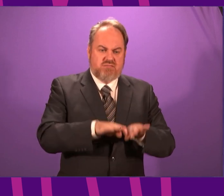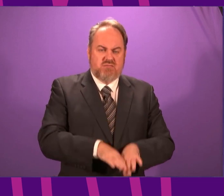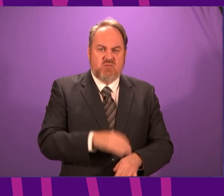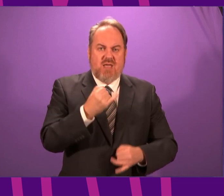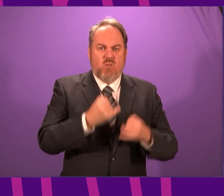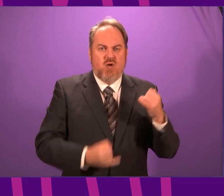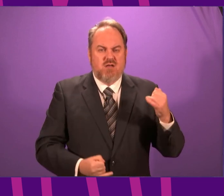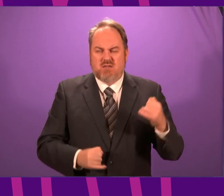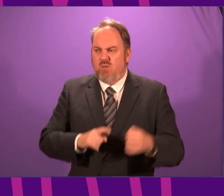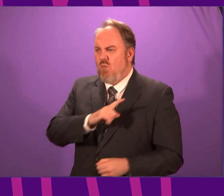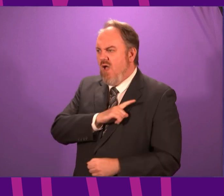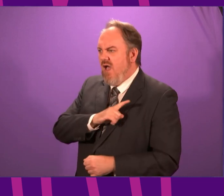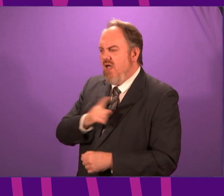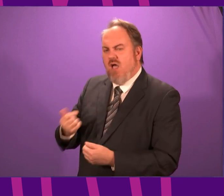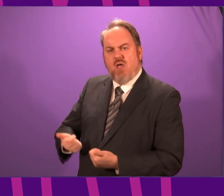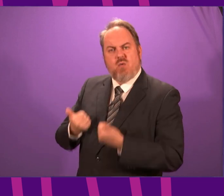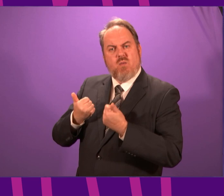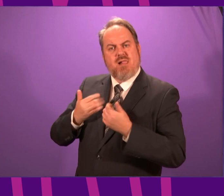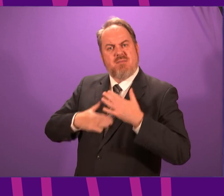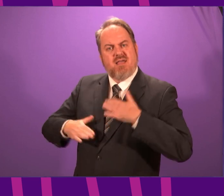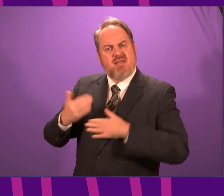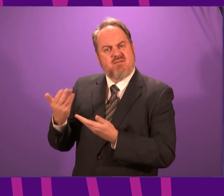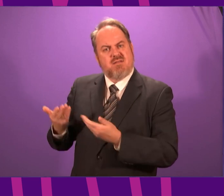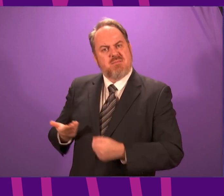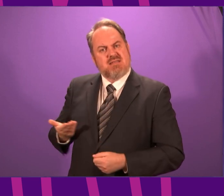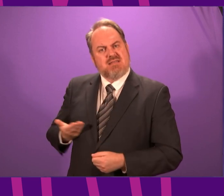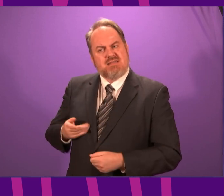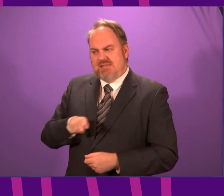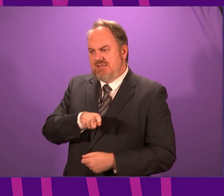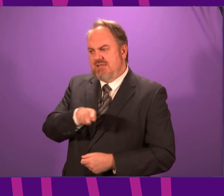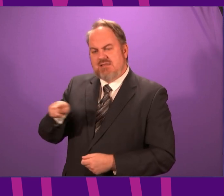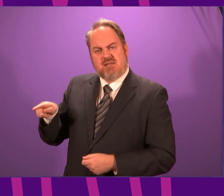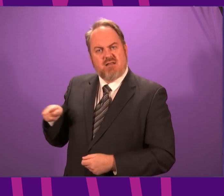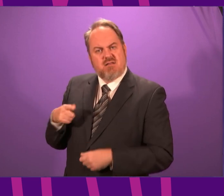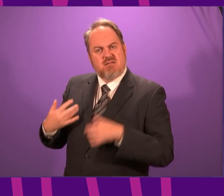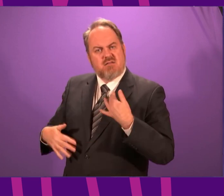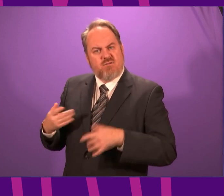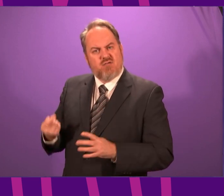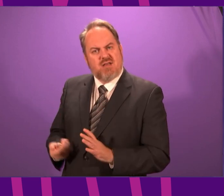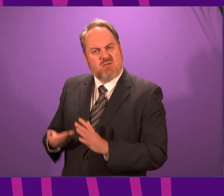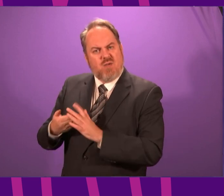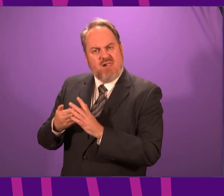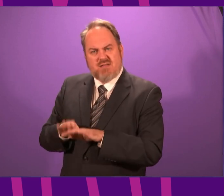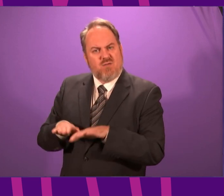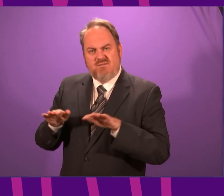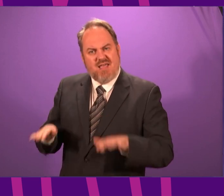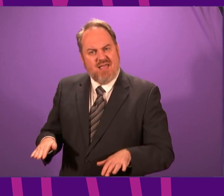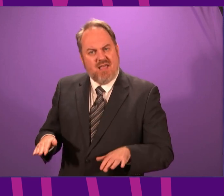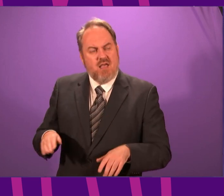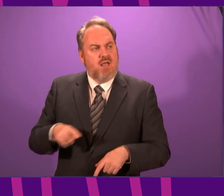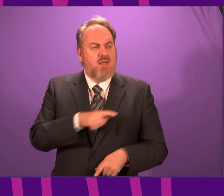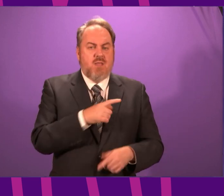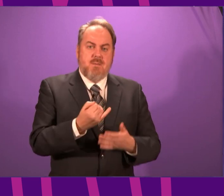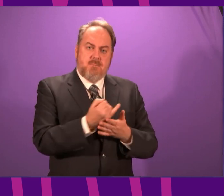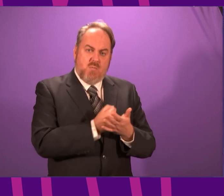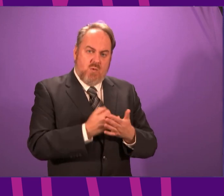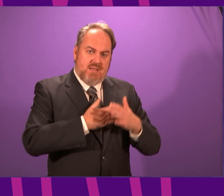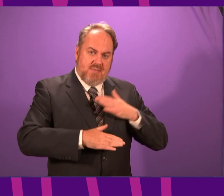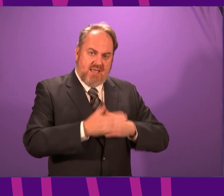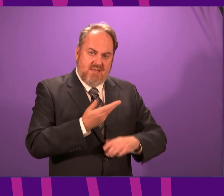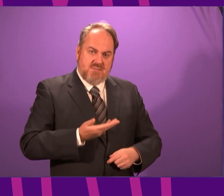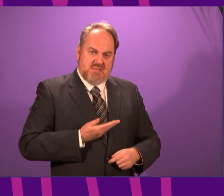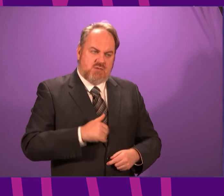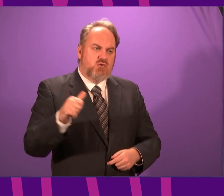those who don't. Instead, let's seek out those who break the rules. For example, the problems within the hospitality industry are